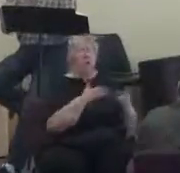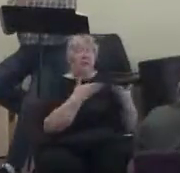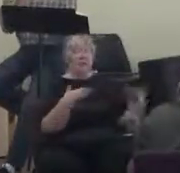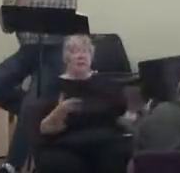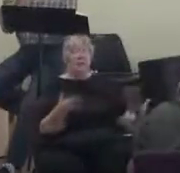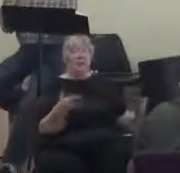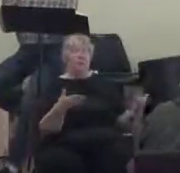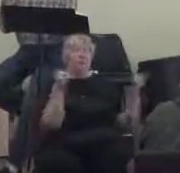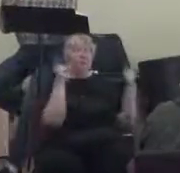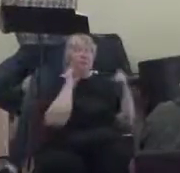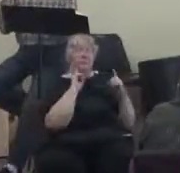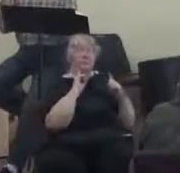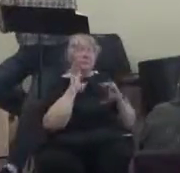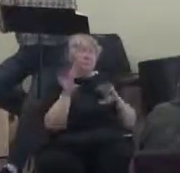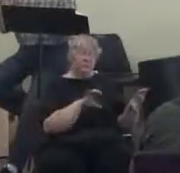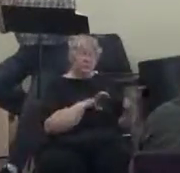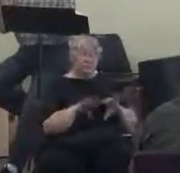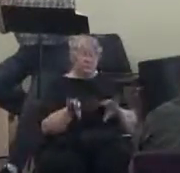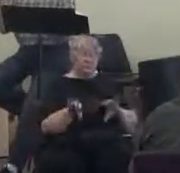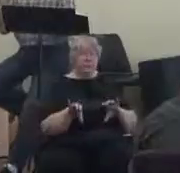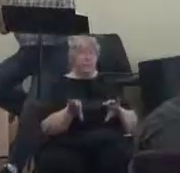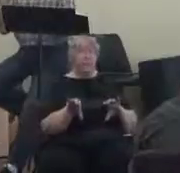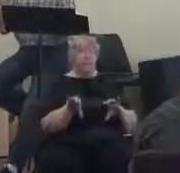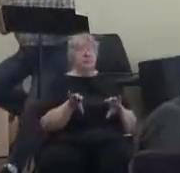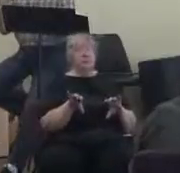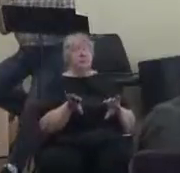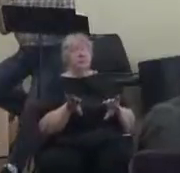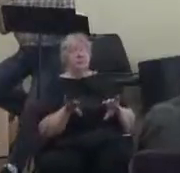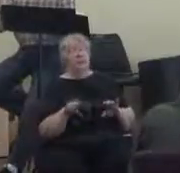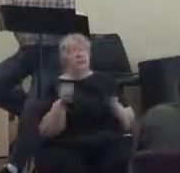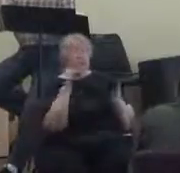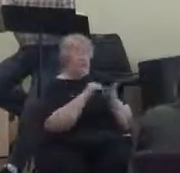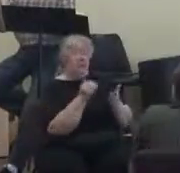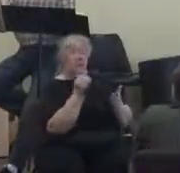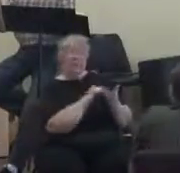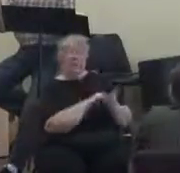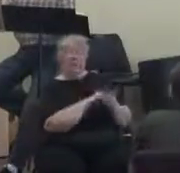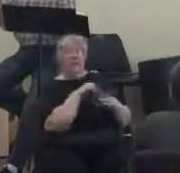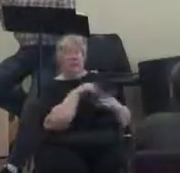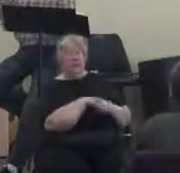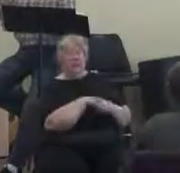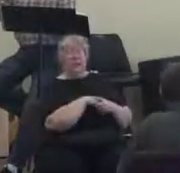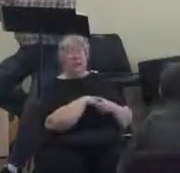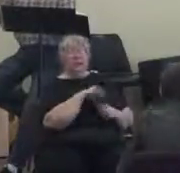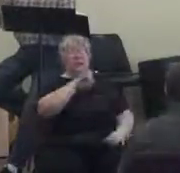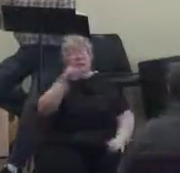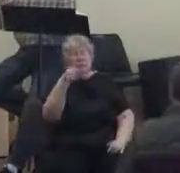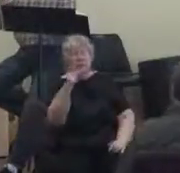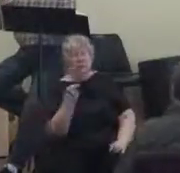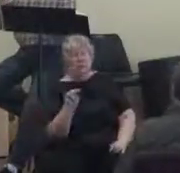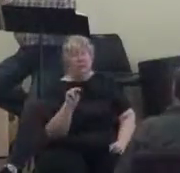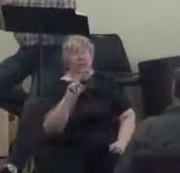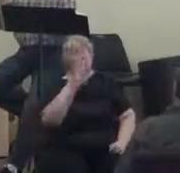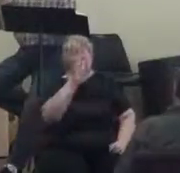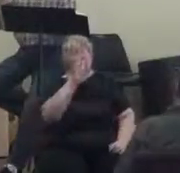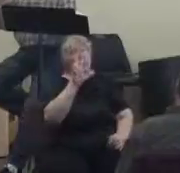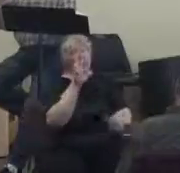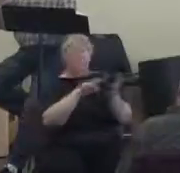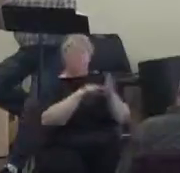John. We've heard the number three so many times in the end. And I said last week, it stands for completion.